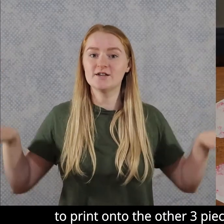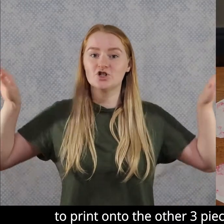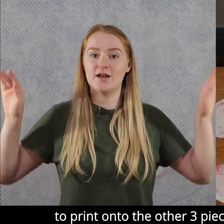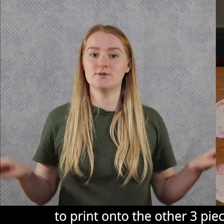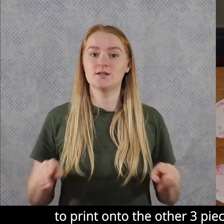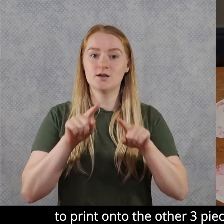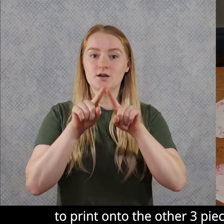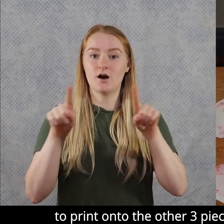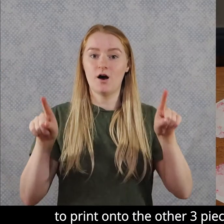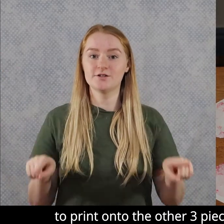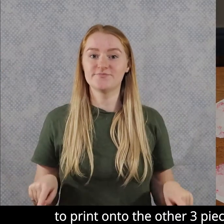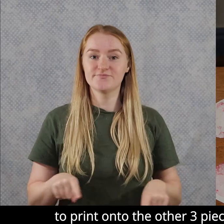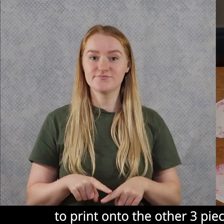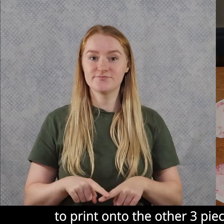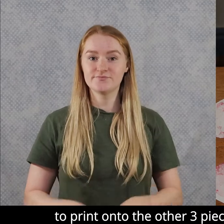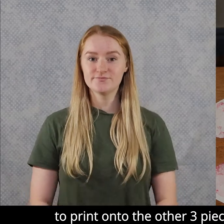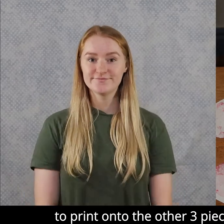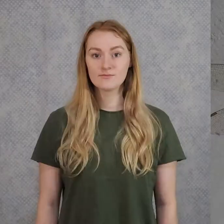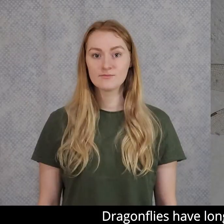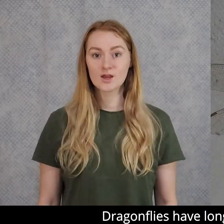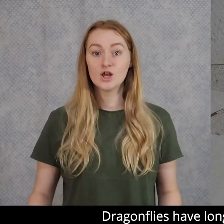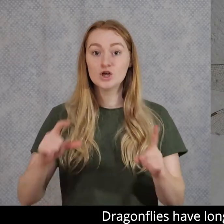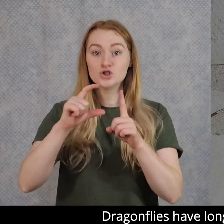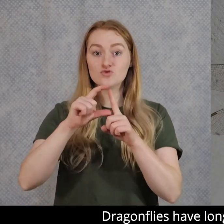of wing-shaped card.